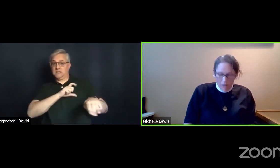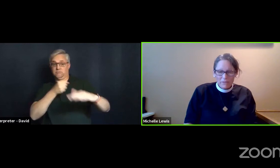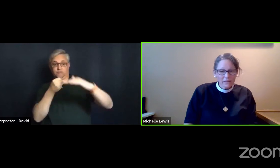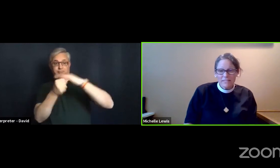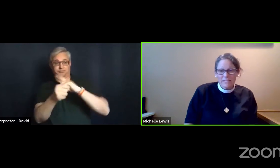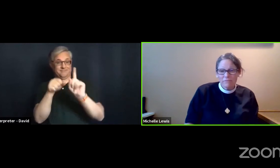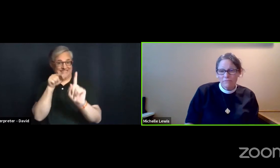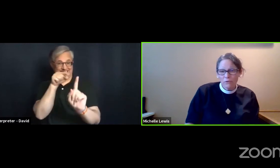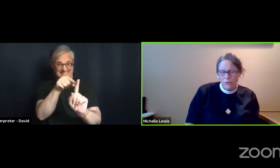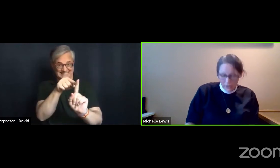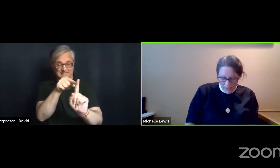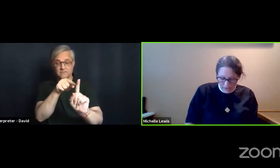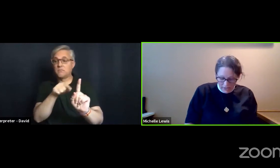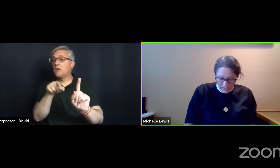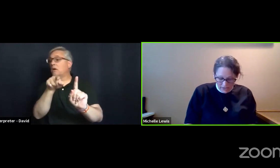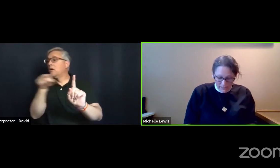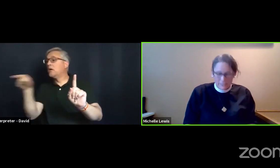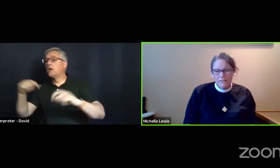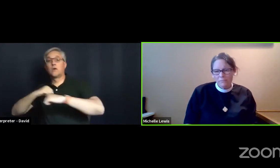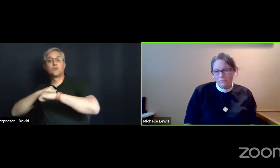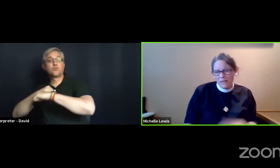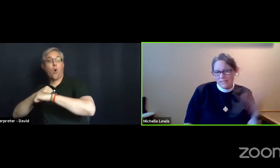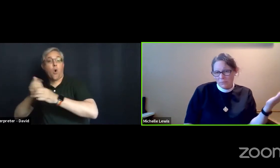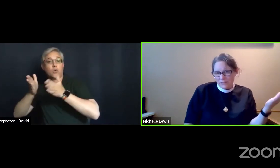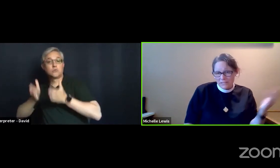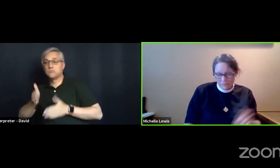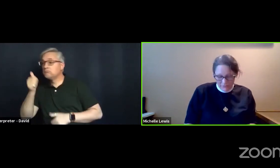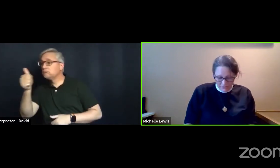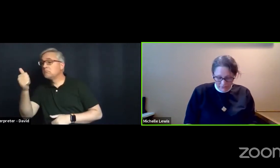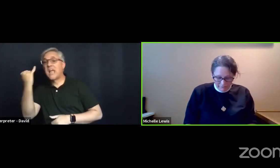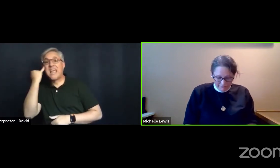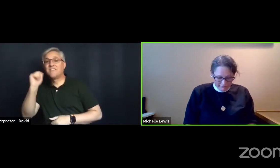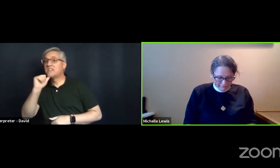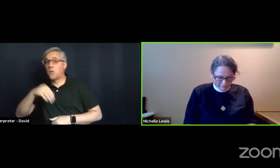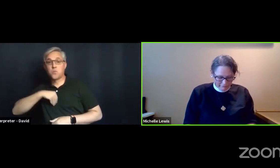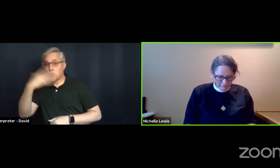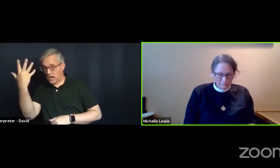could not be on the same floor as that police officer.